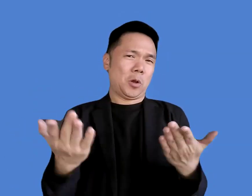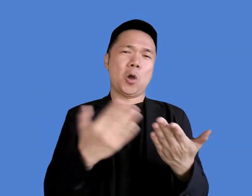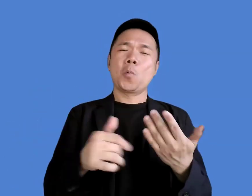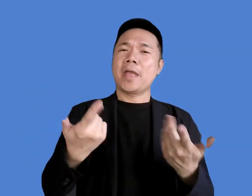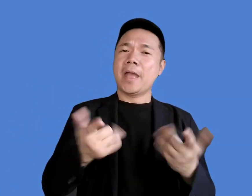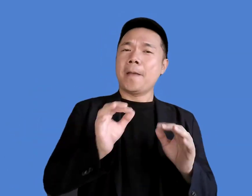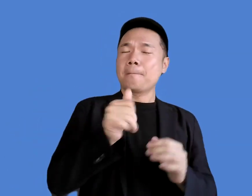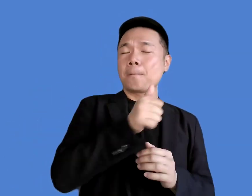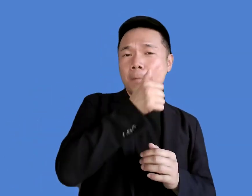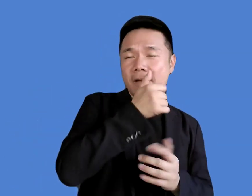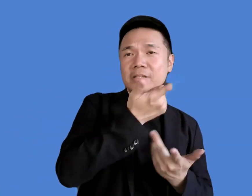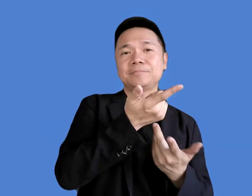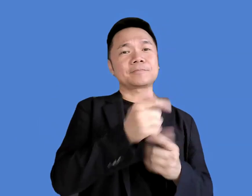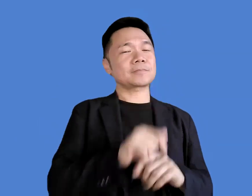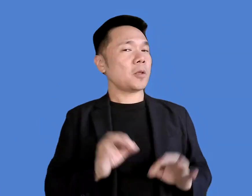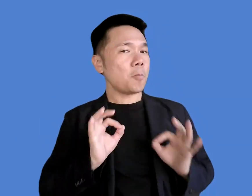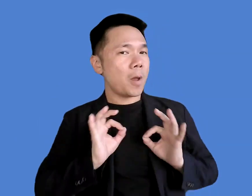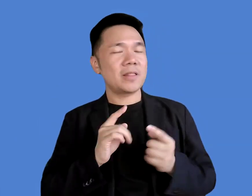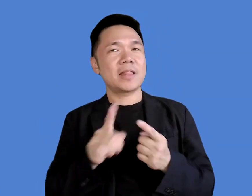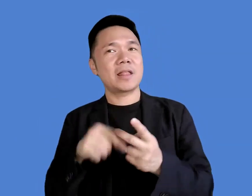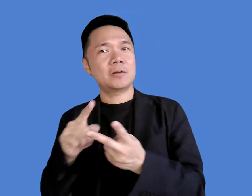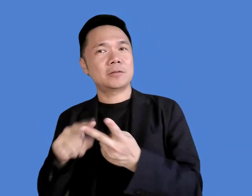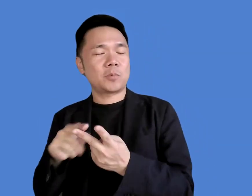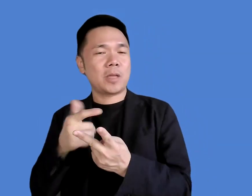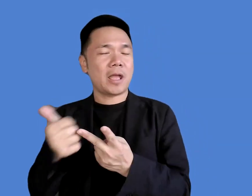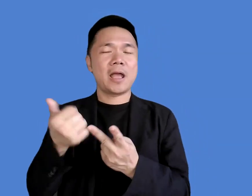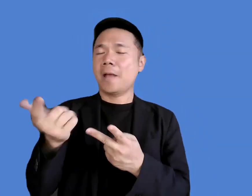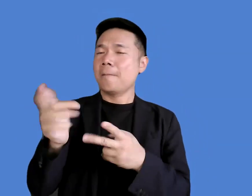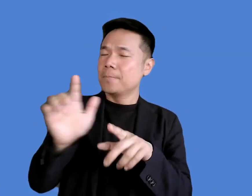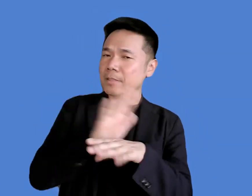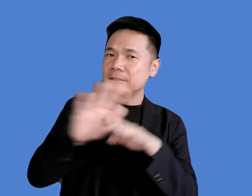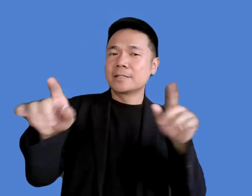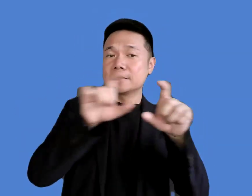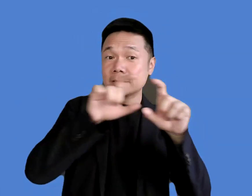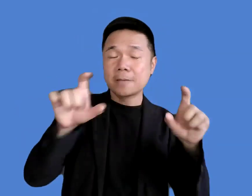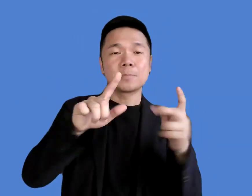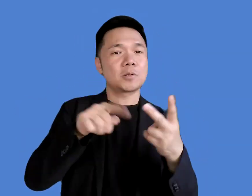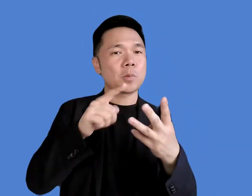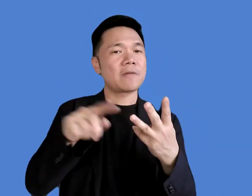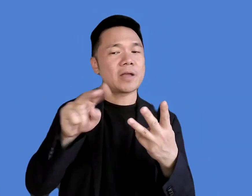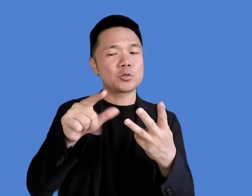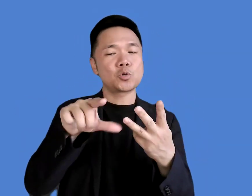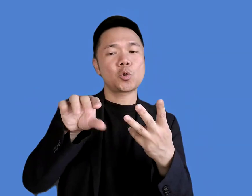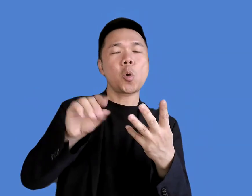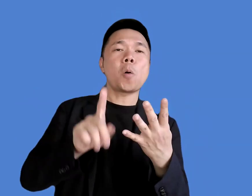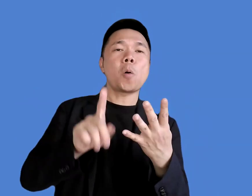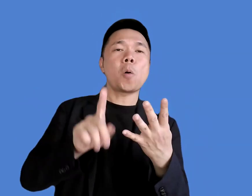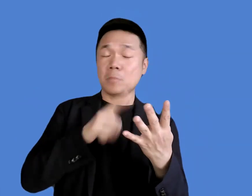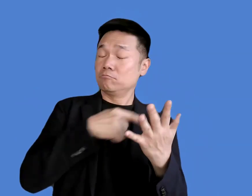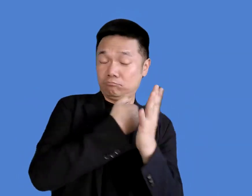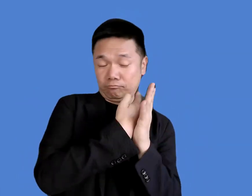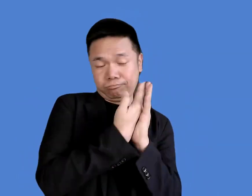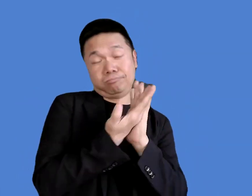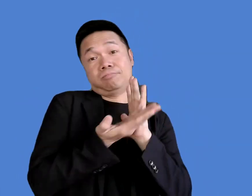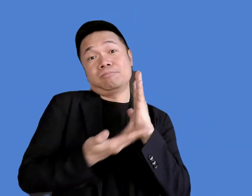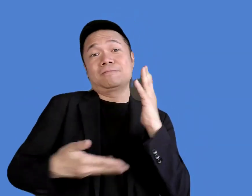sector stakeholders within our office. So we've got nonprofits, UN entities, governments, other. I know we can't cover all the